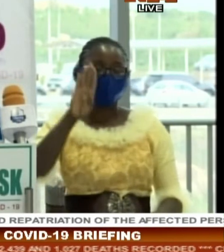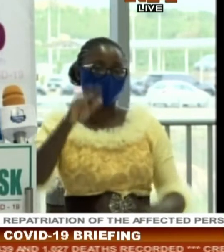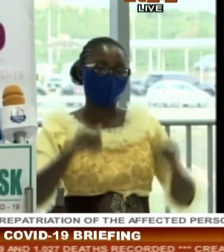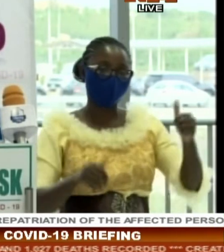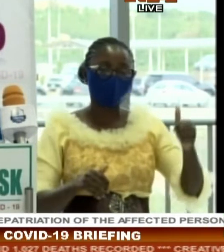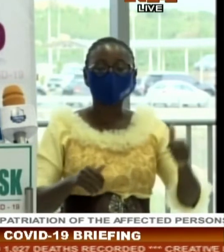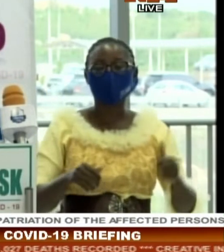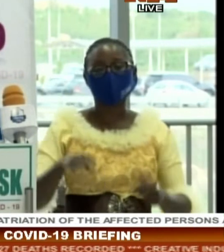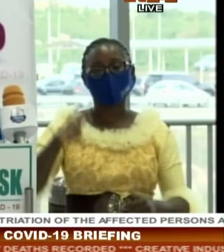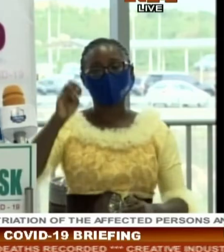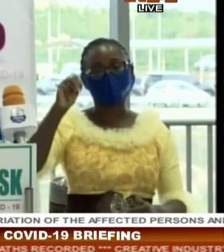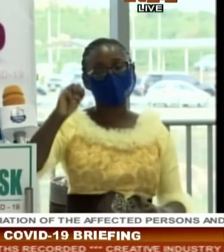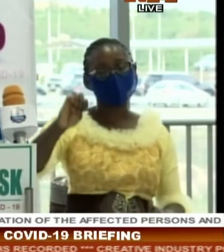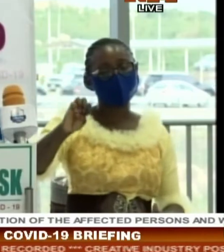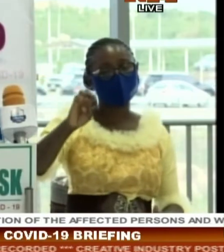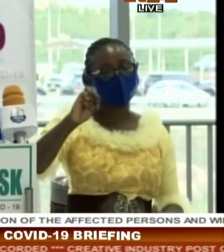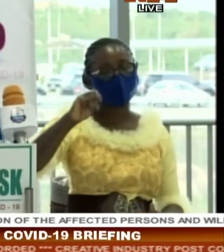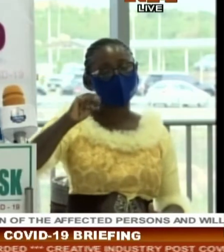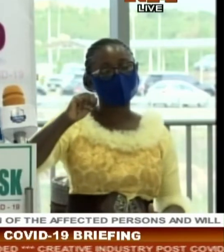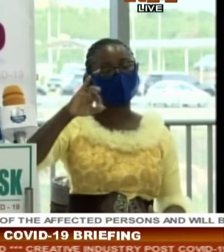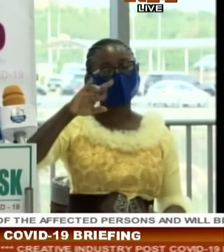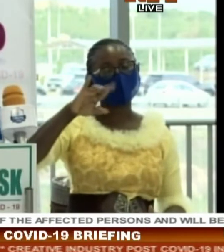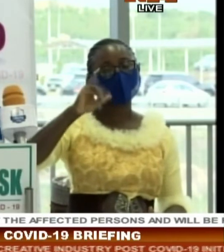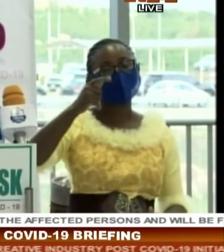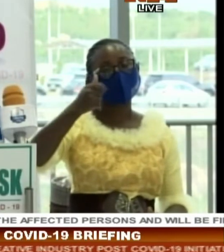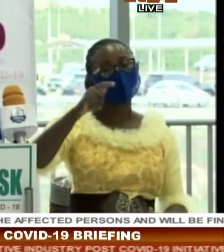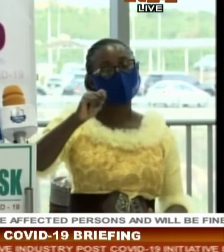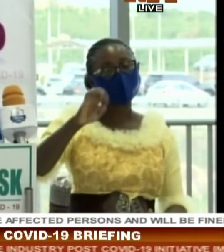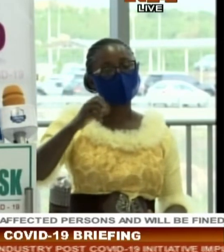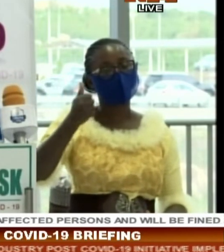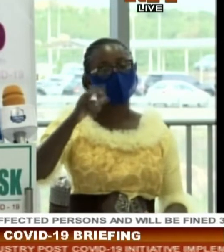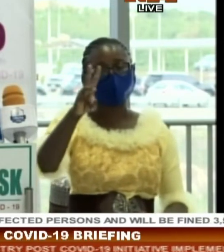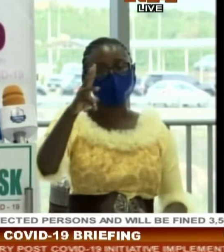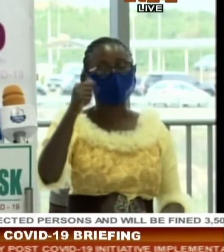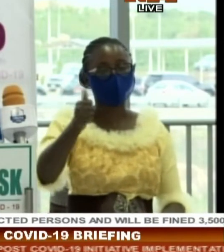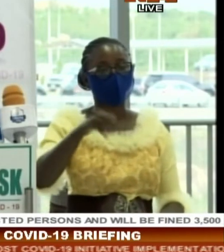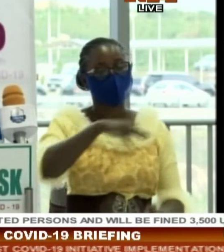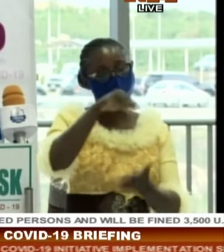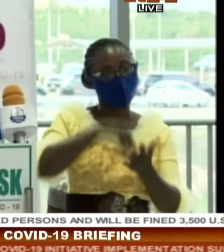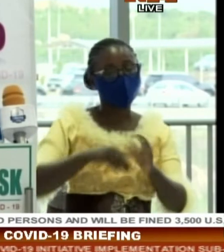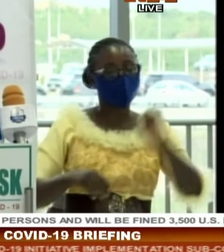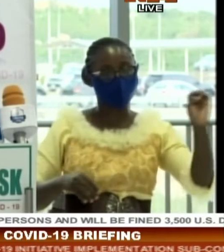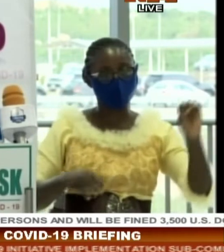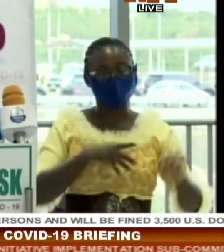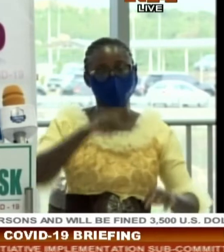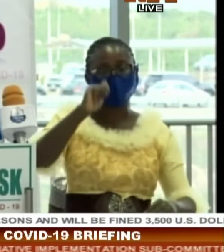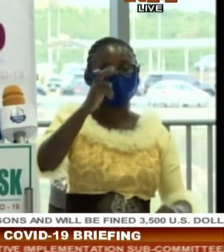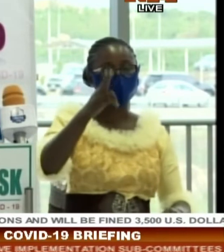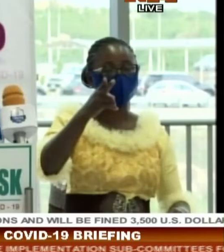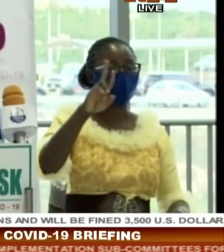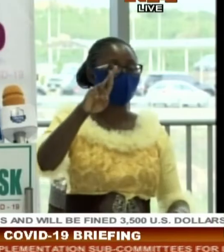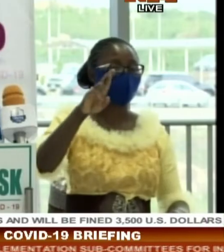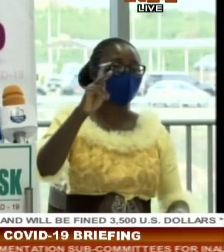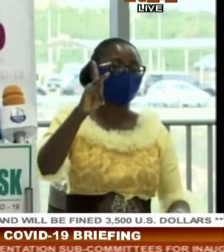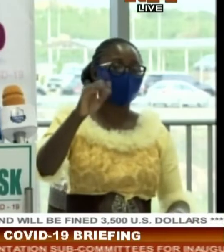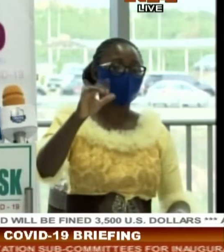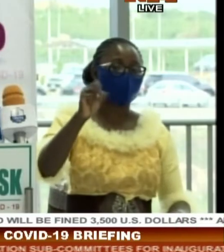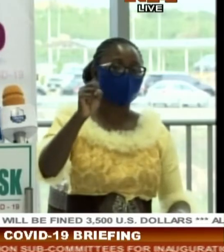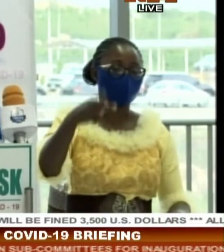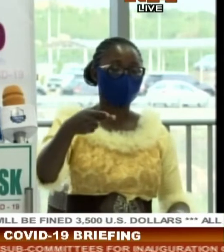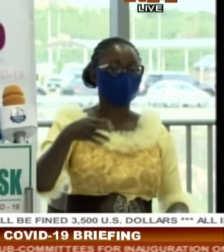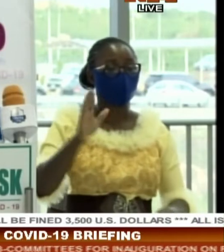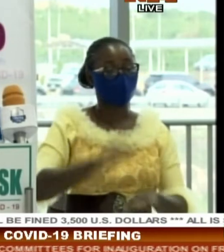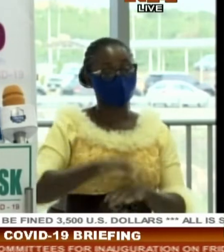Air, Emirates, Ethiopian, AWA, Middle East, and Turkish. On Sunday